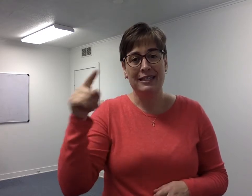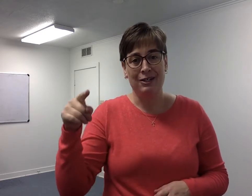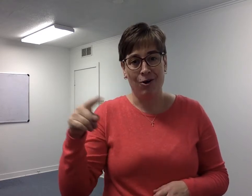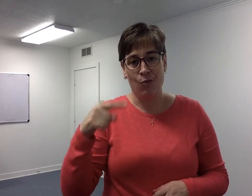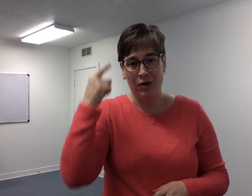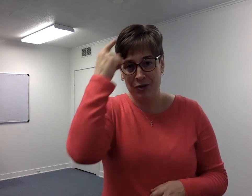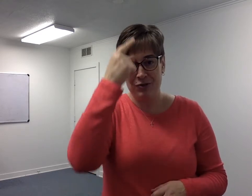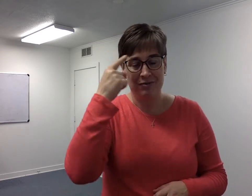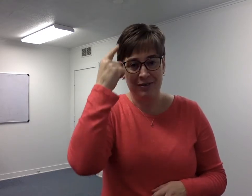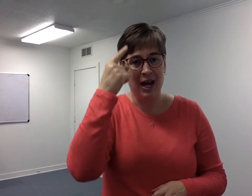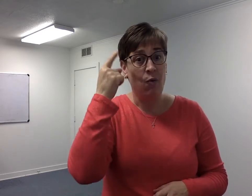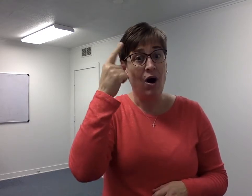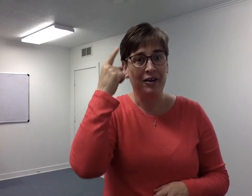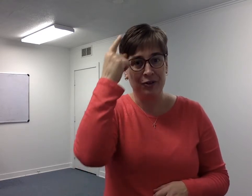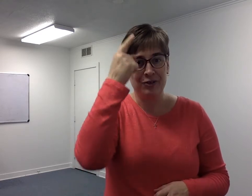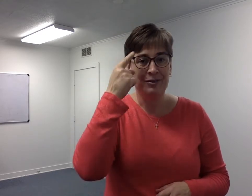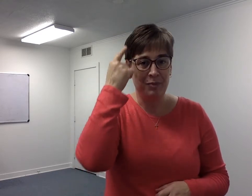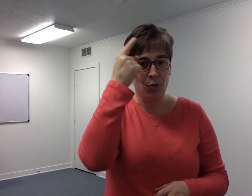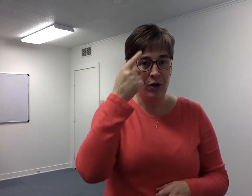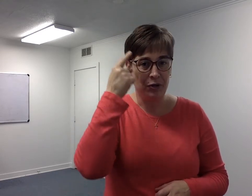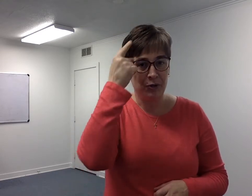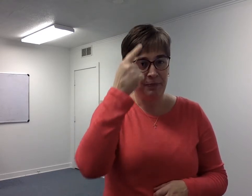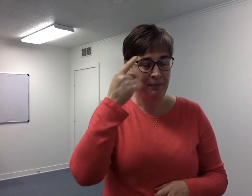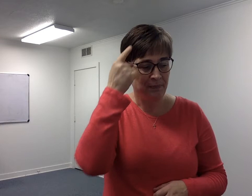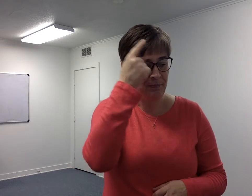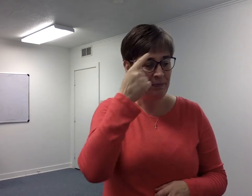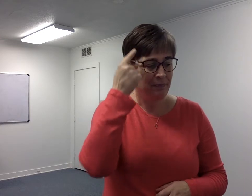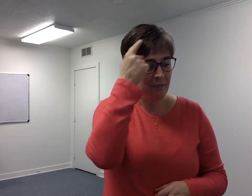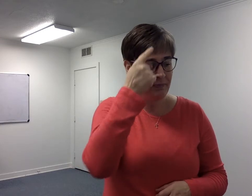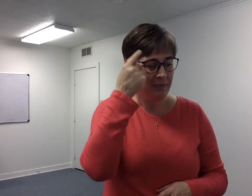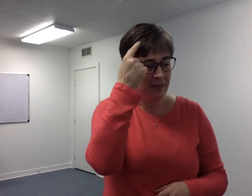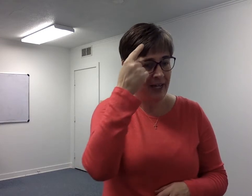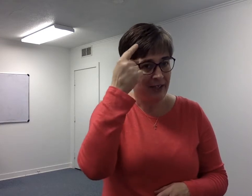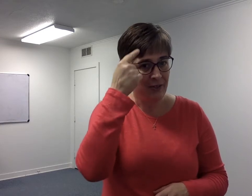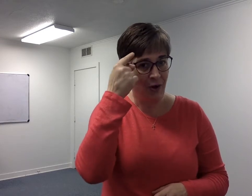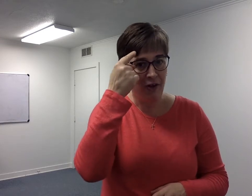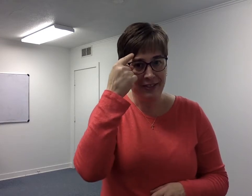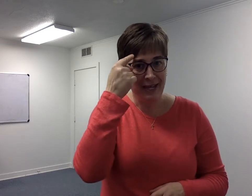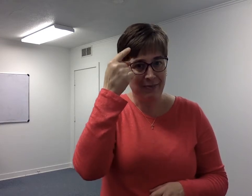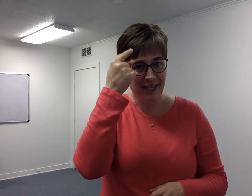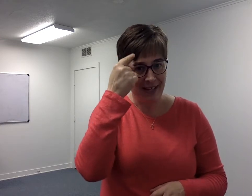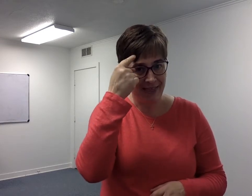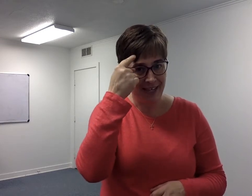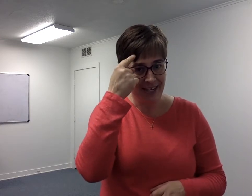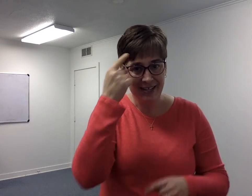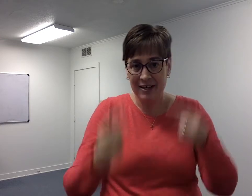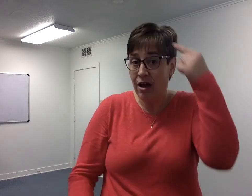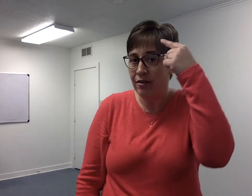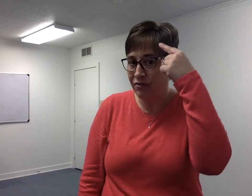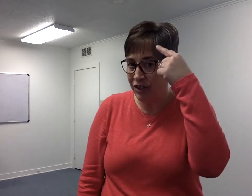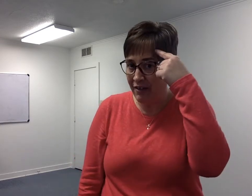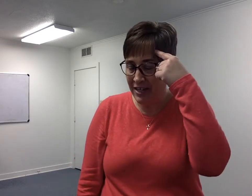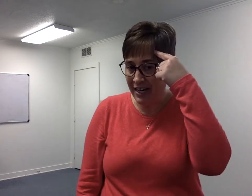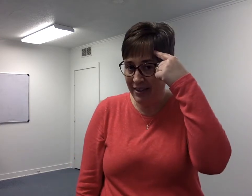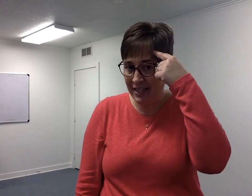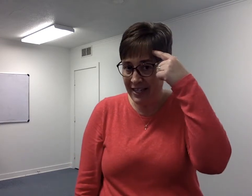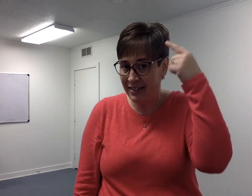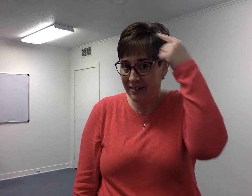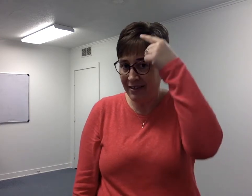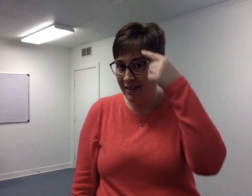W-O-N-D-E-R, wonder, not wander, but wonder. Okay, so all the same thing. Think, for left hand, think,